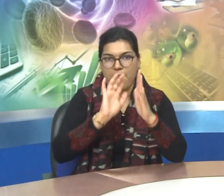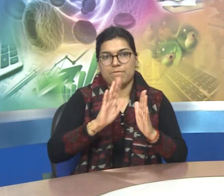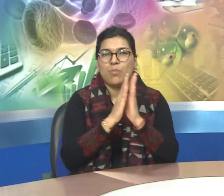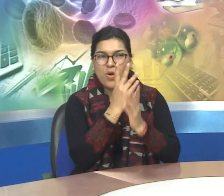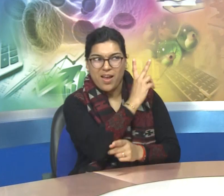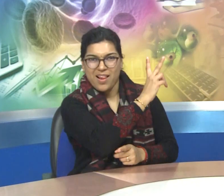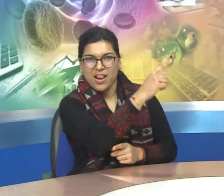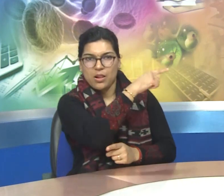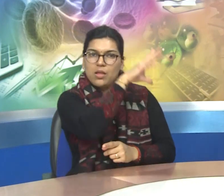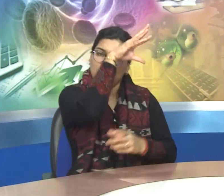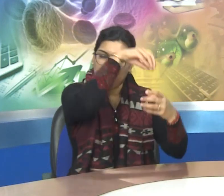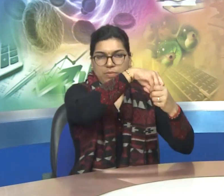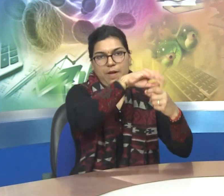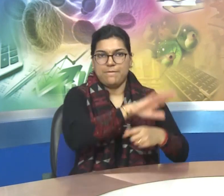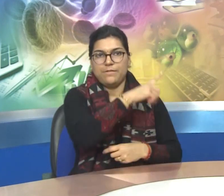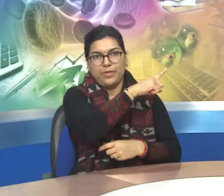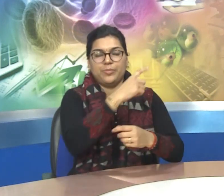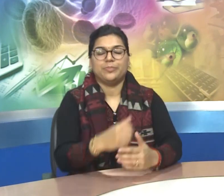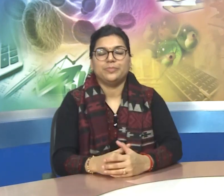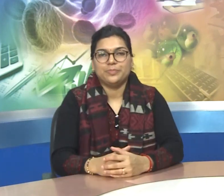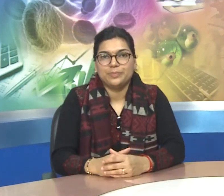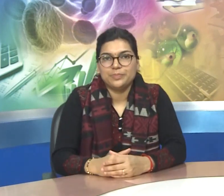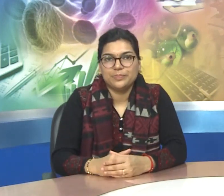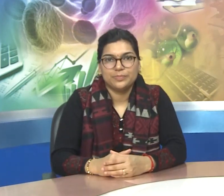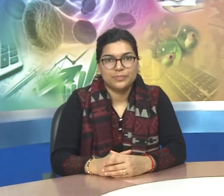easily. These are few of the examples.